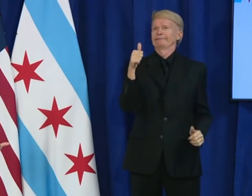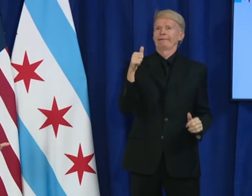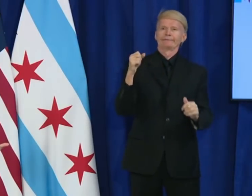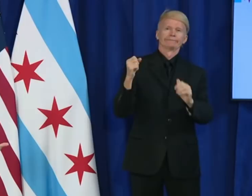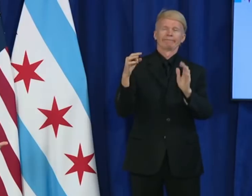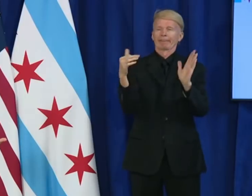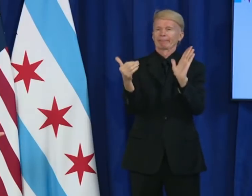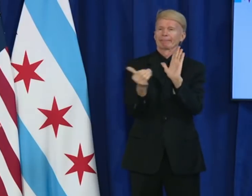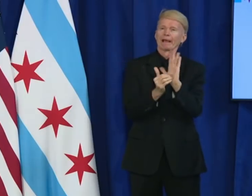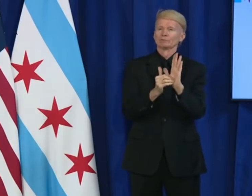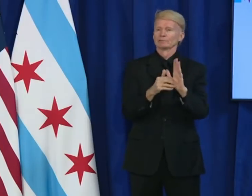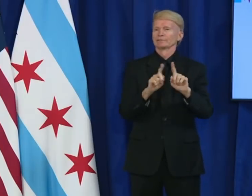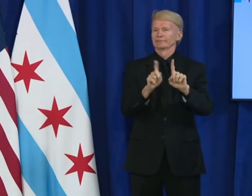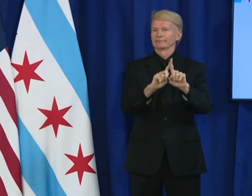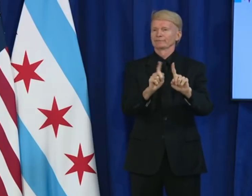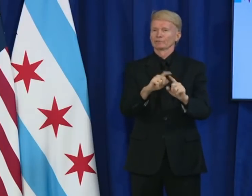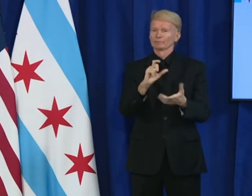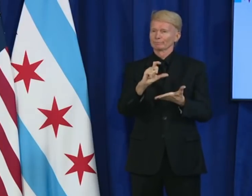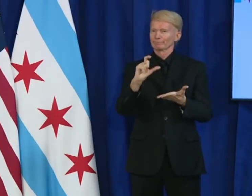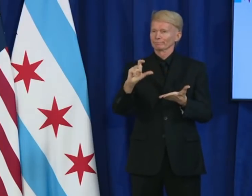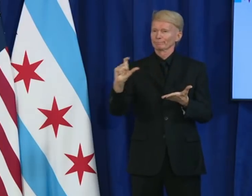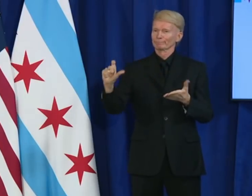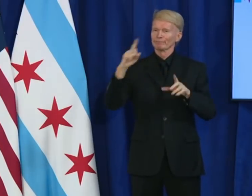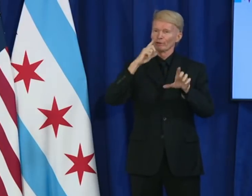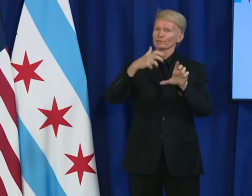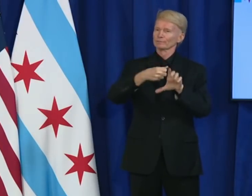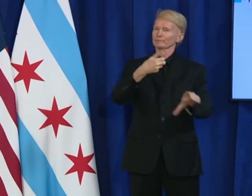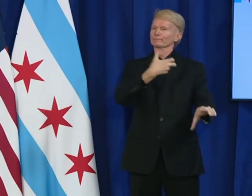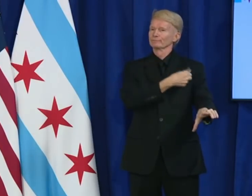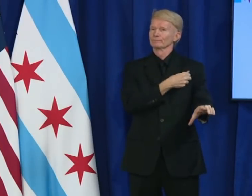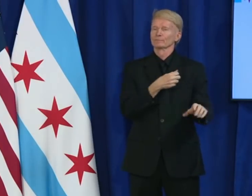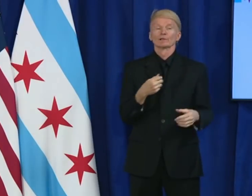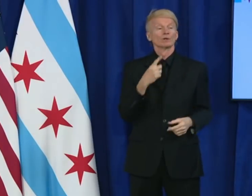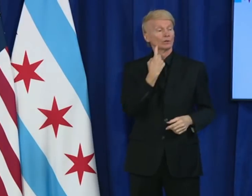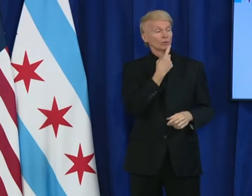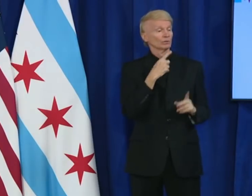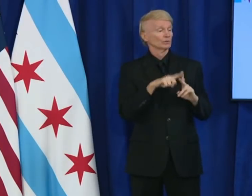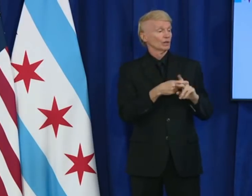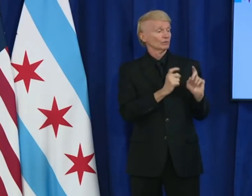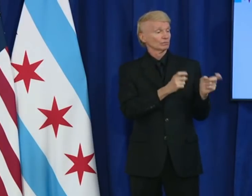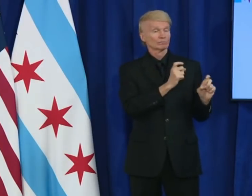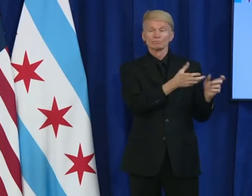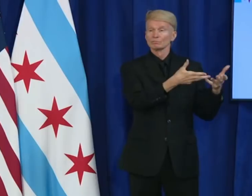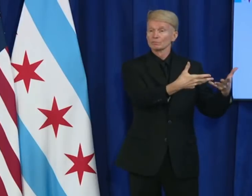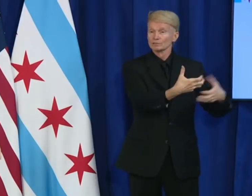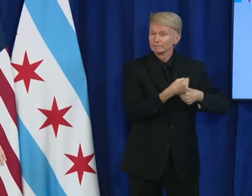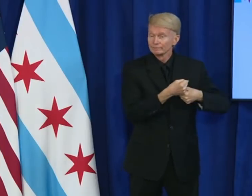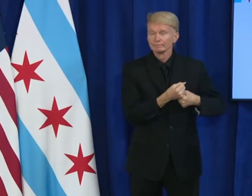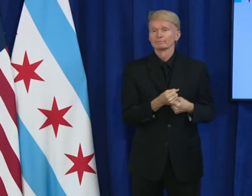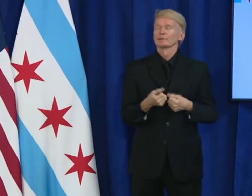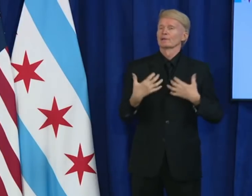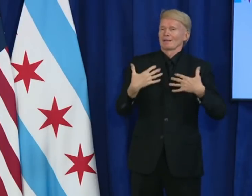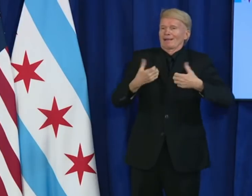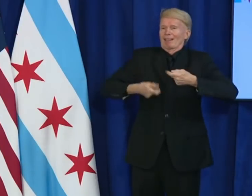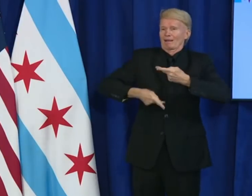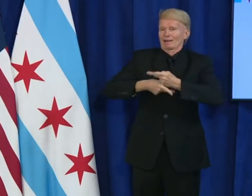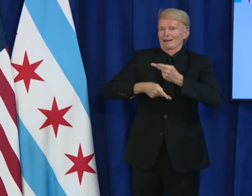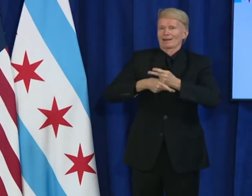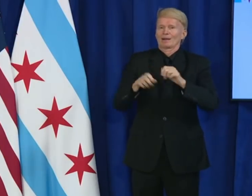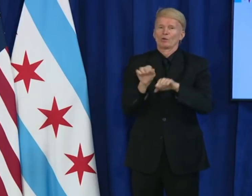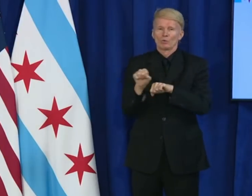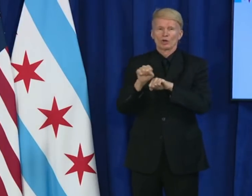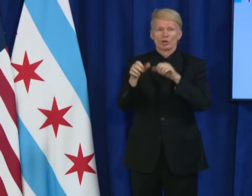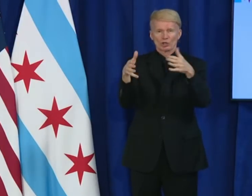doses likely. Those will start with healthcare workers. And I'm going to bring up Dr. Robinson, who